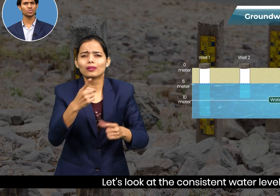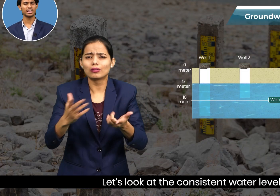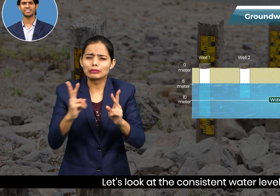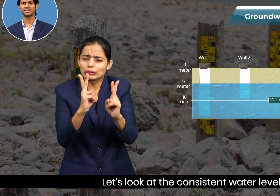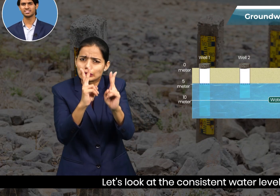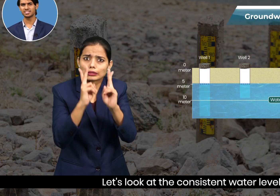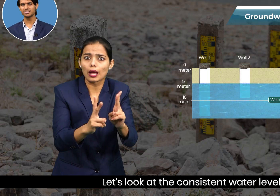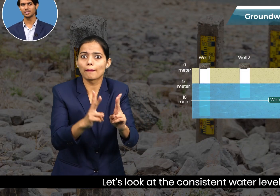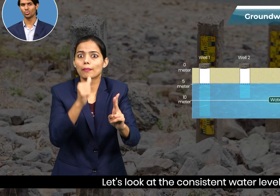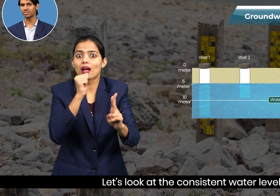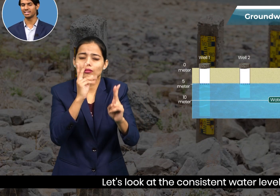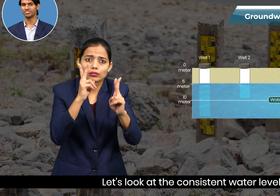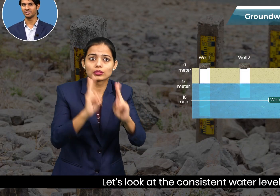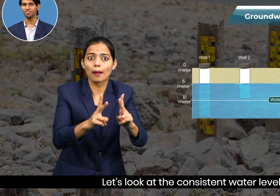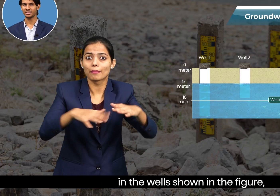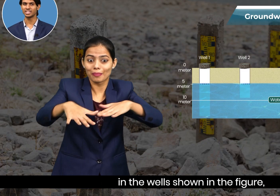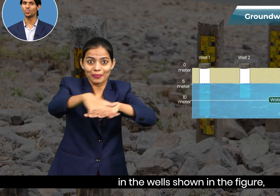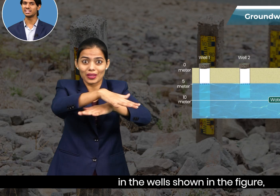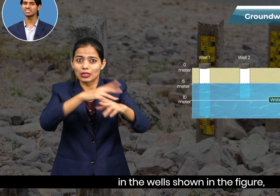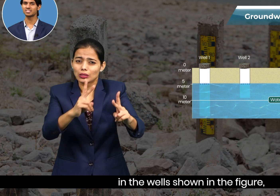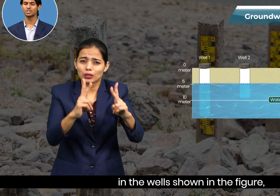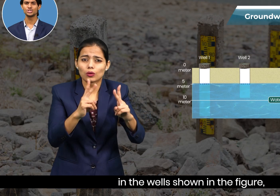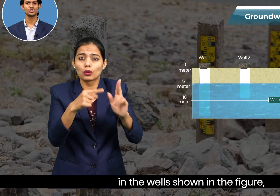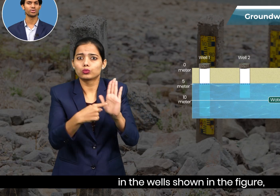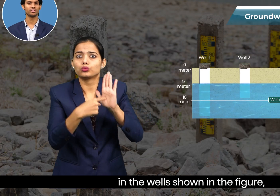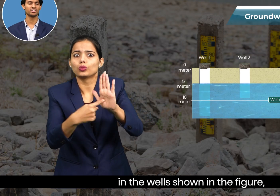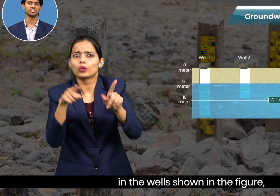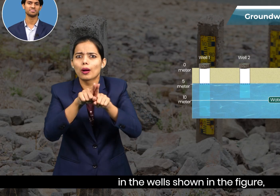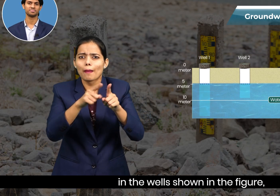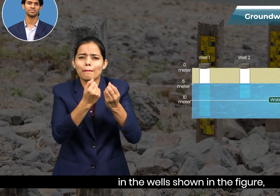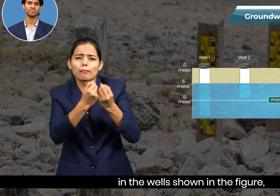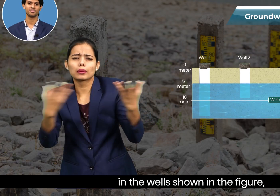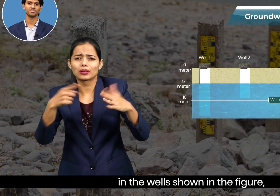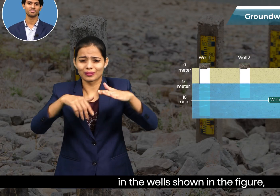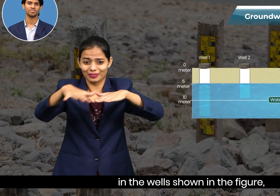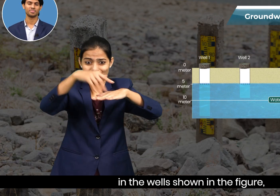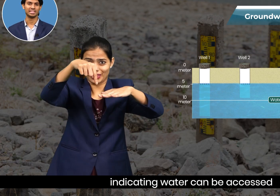Let's look at the consistent water level in the wells shown in the figure,